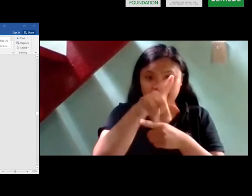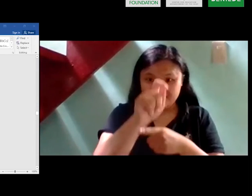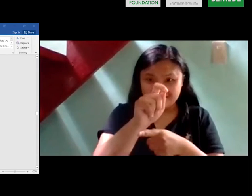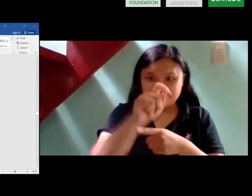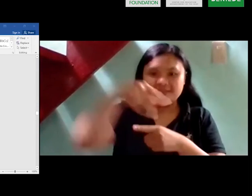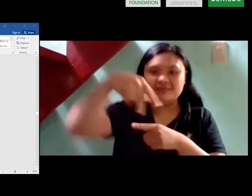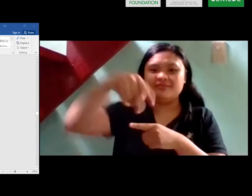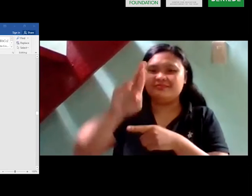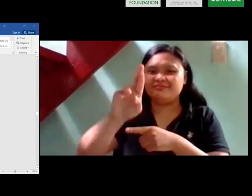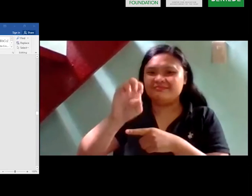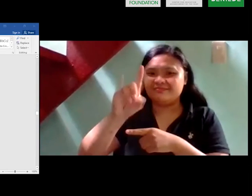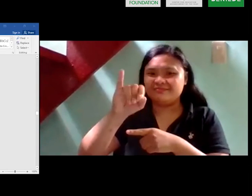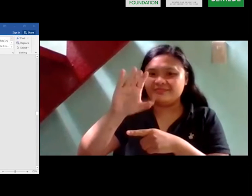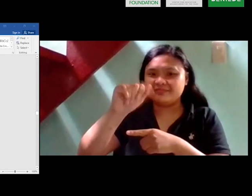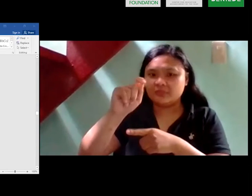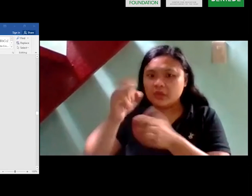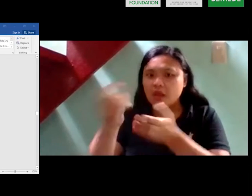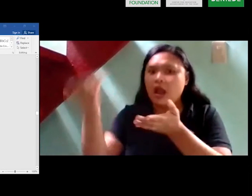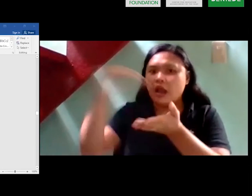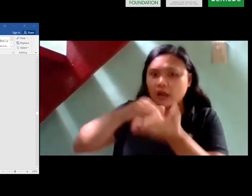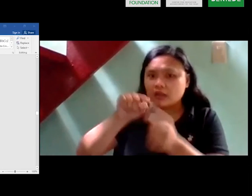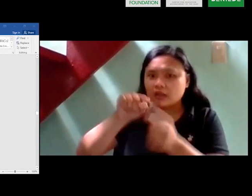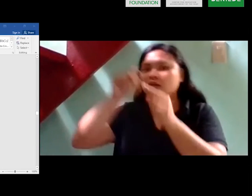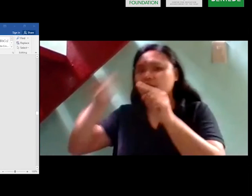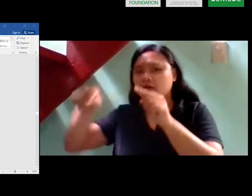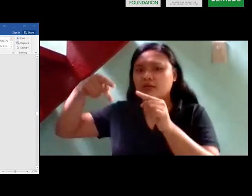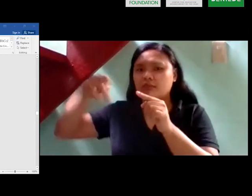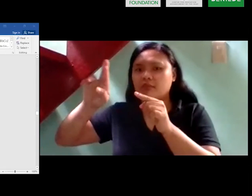we have subject, object, predicate,